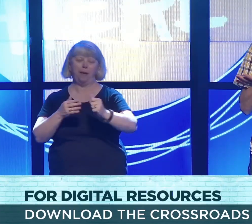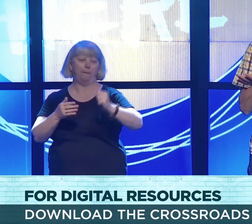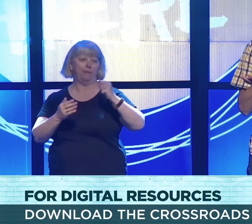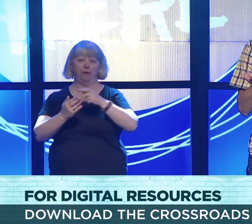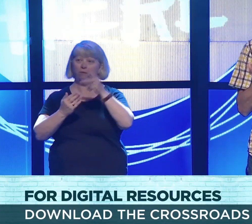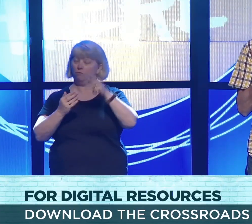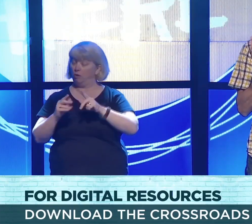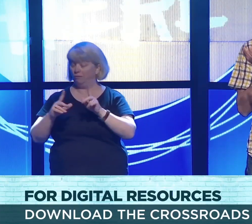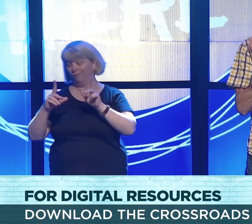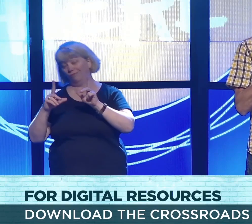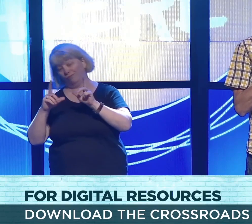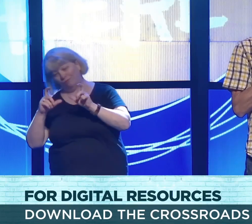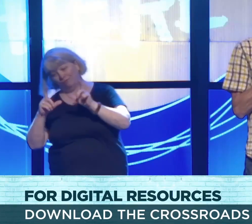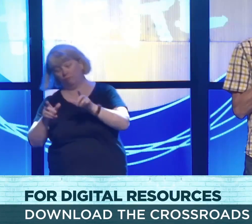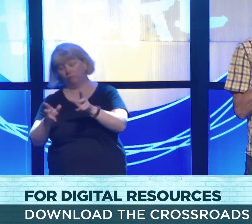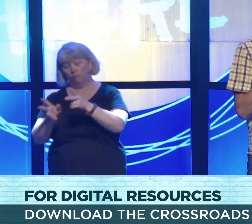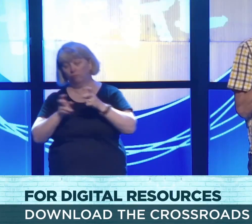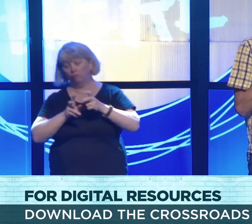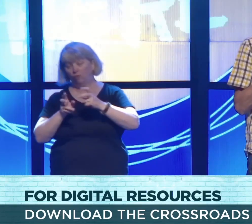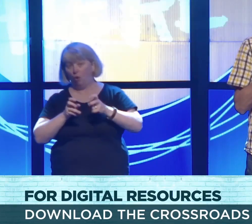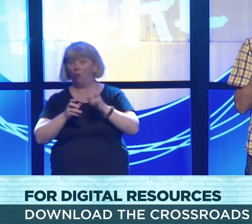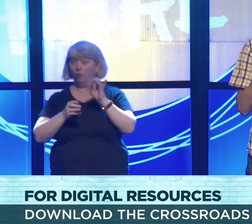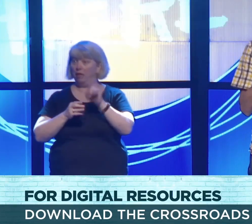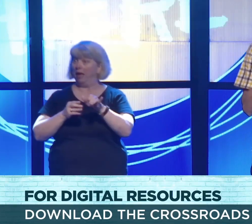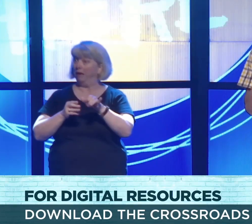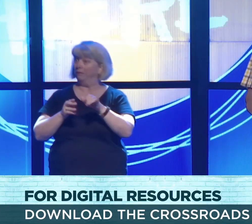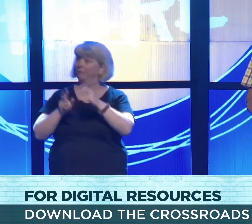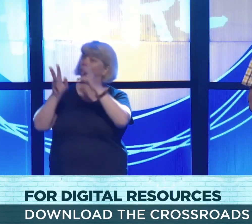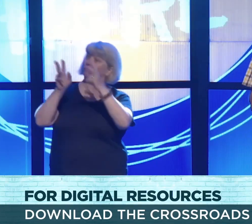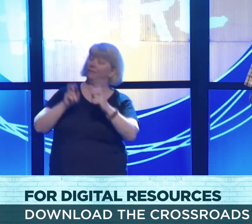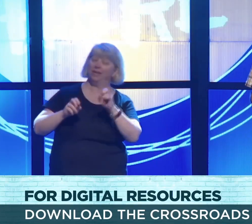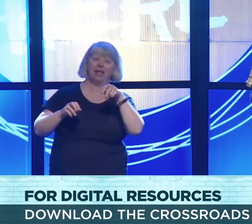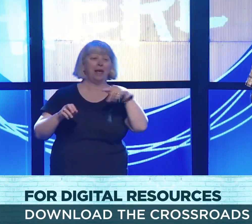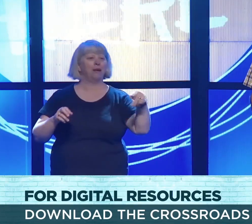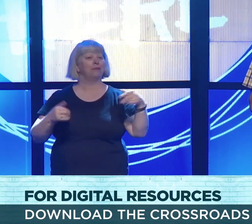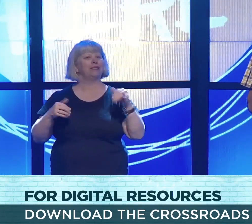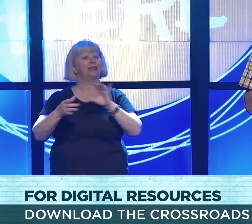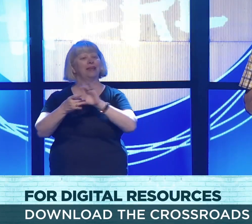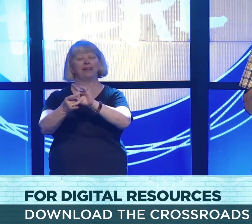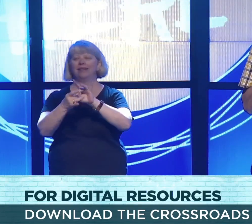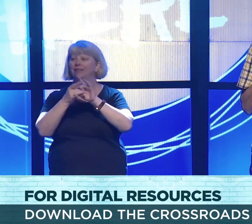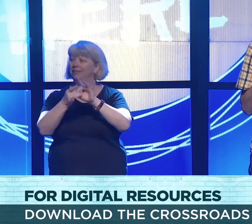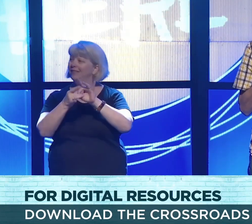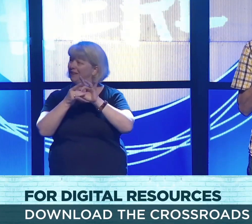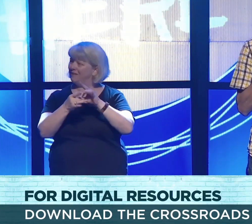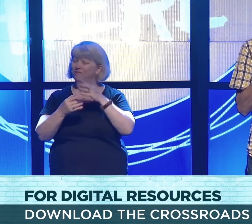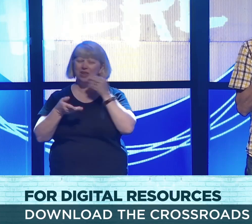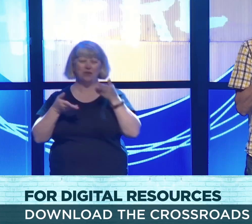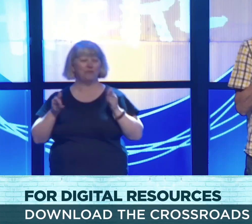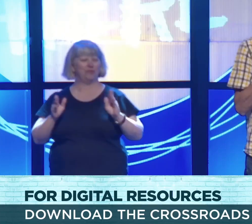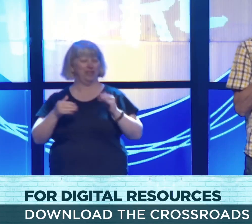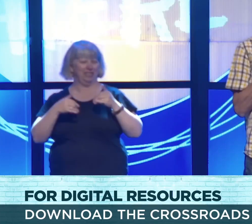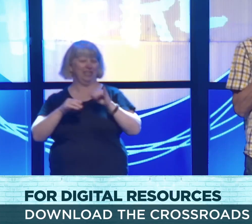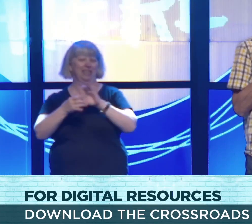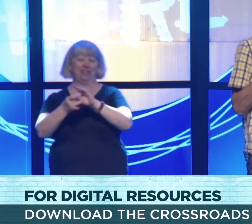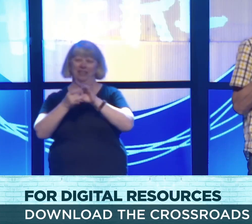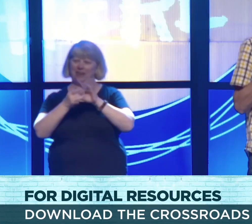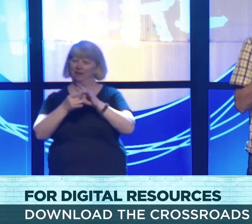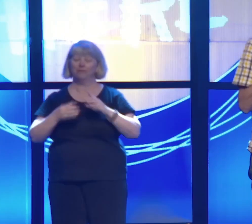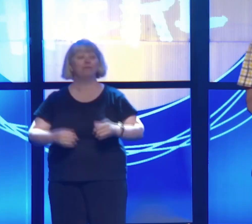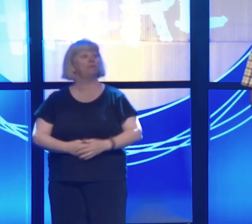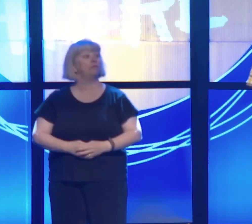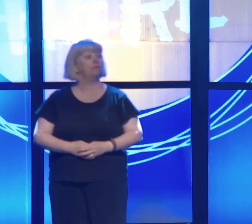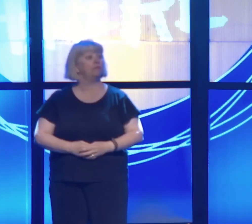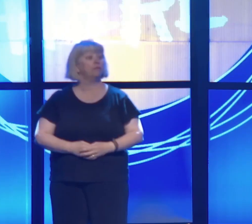haven't downloaded it yet, you can just click on that and download the app, and you can stay connected. That's the best way to stay connected around here.